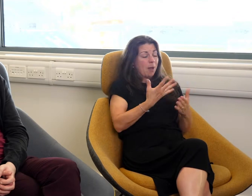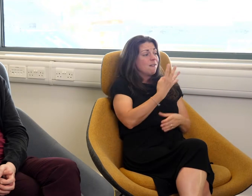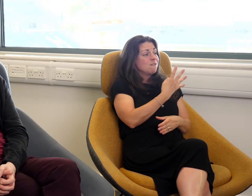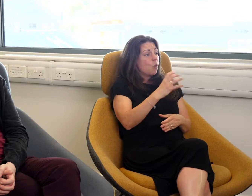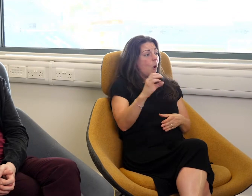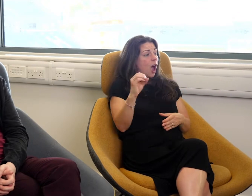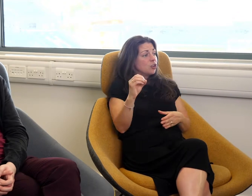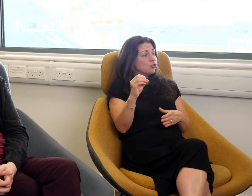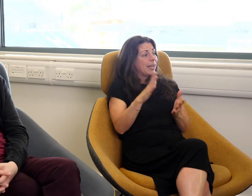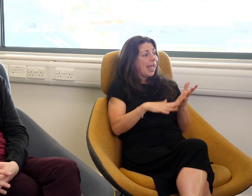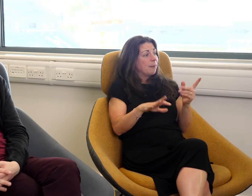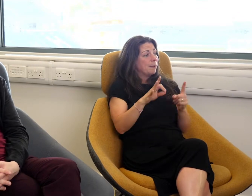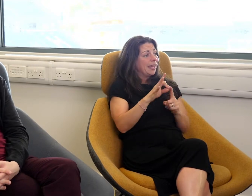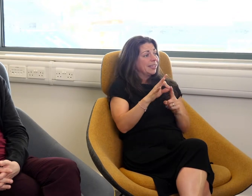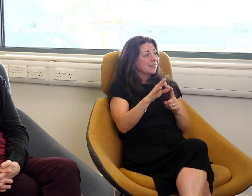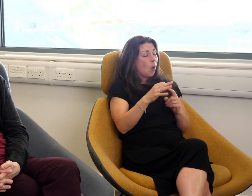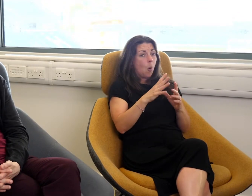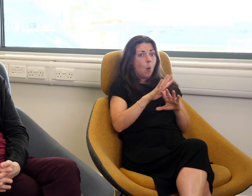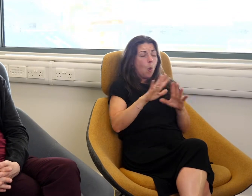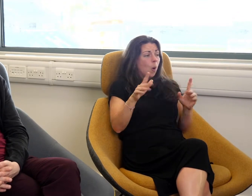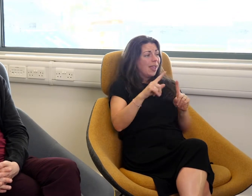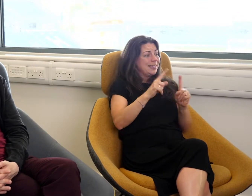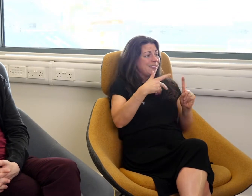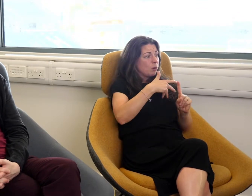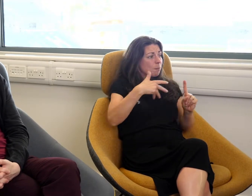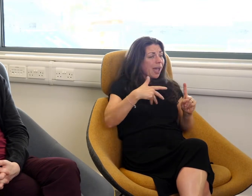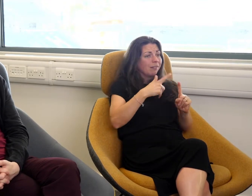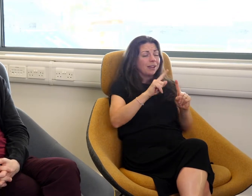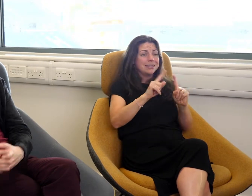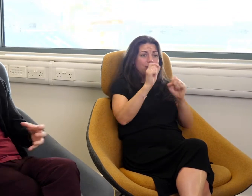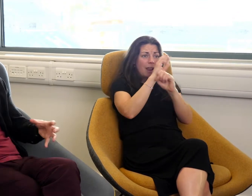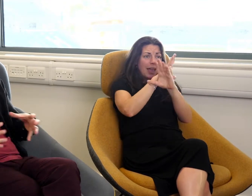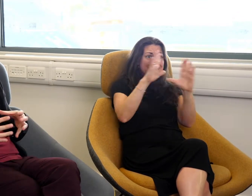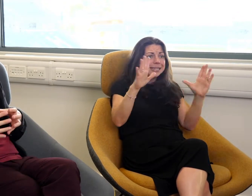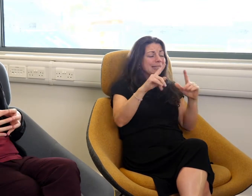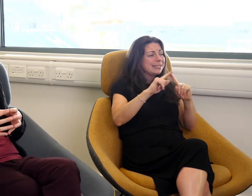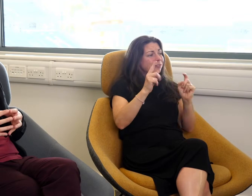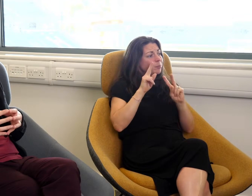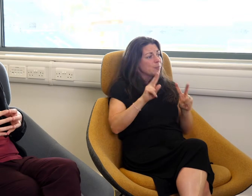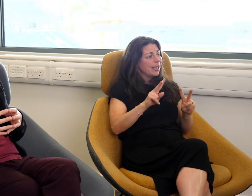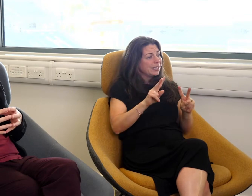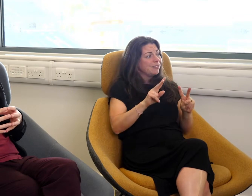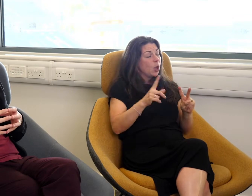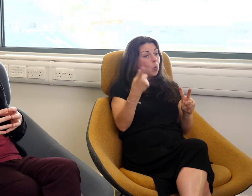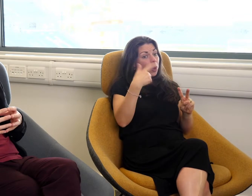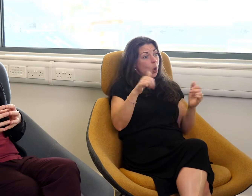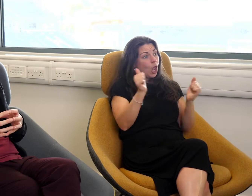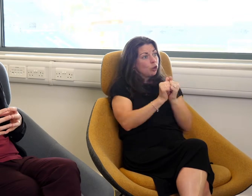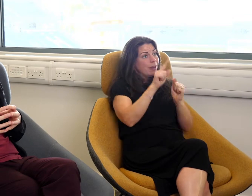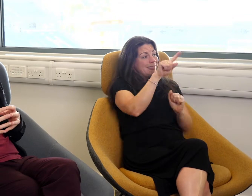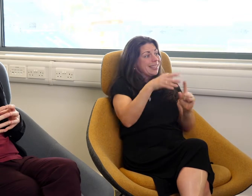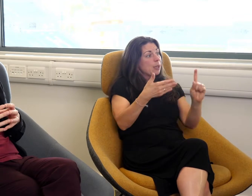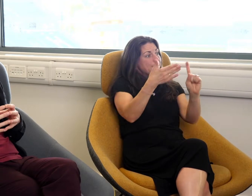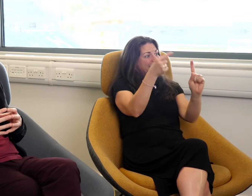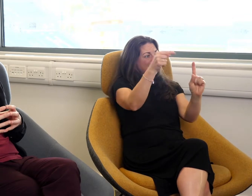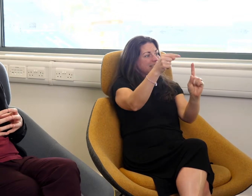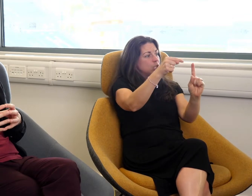different ideas, different backgrounds, and we all come in on a shared manifesto, and quite rightly, that's the manifesto that we are elected to